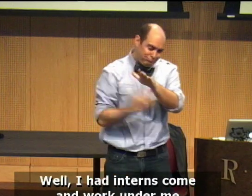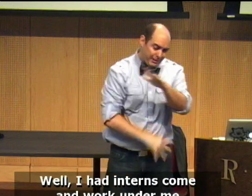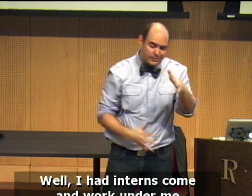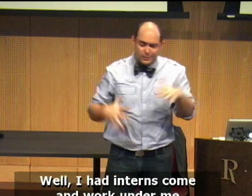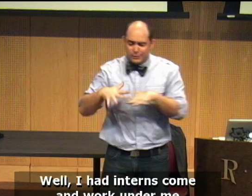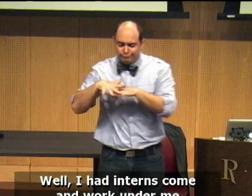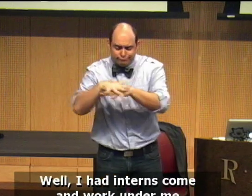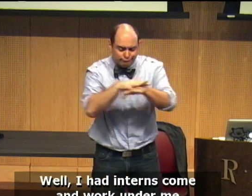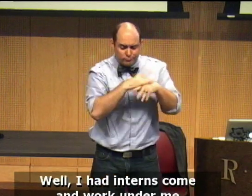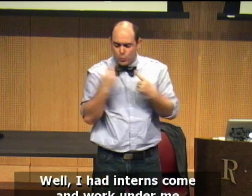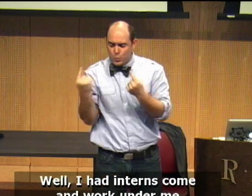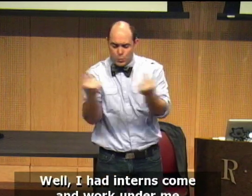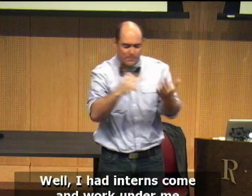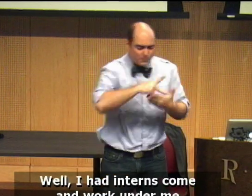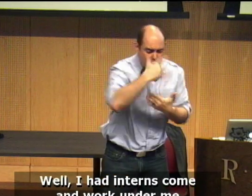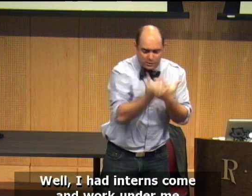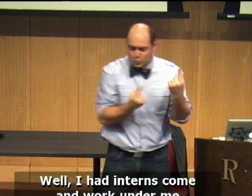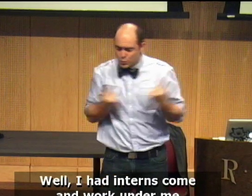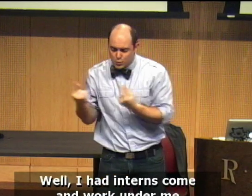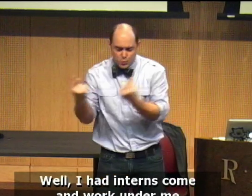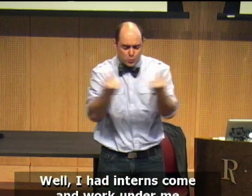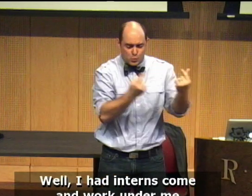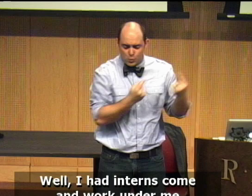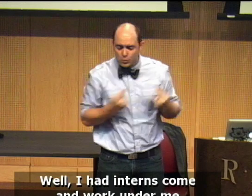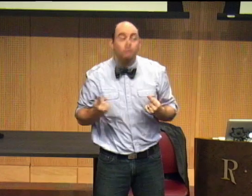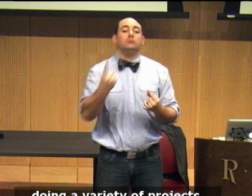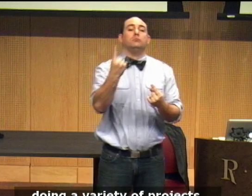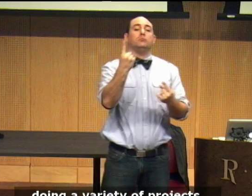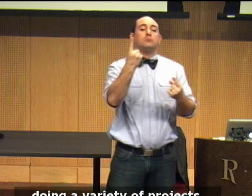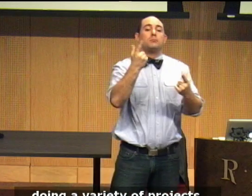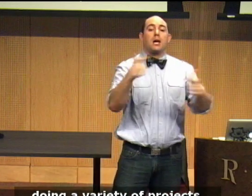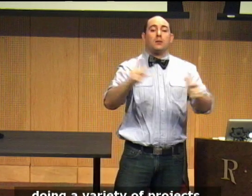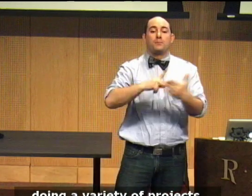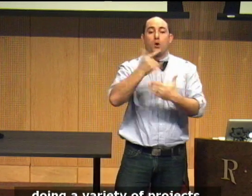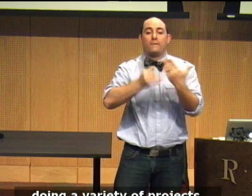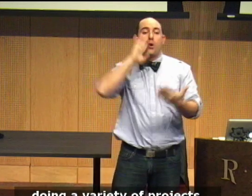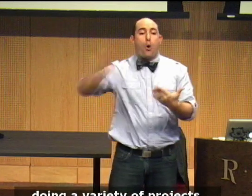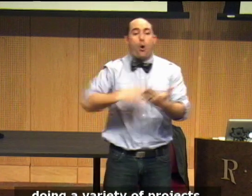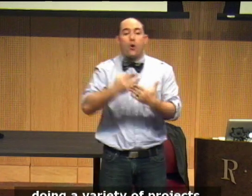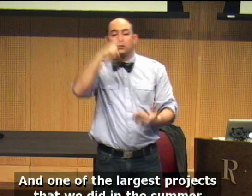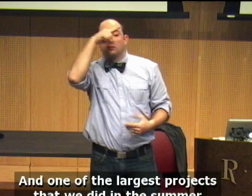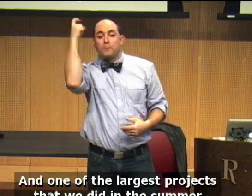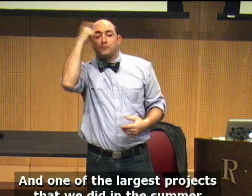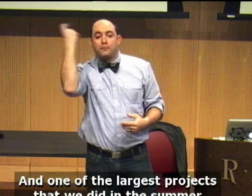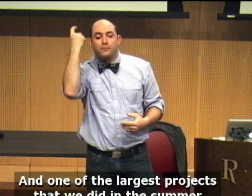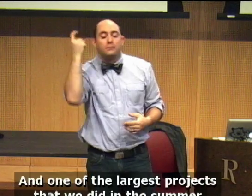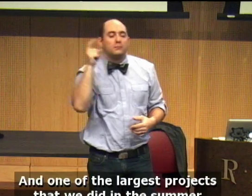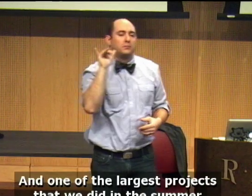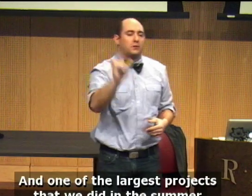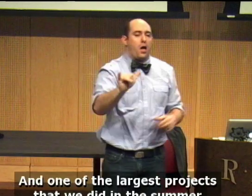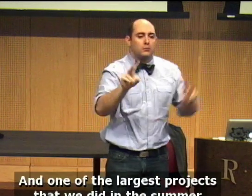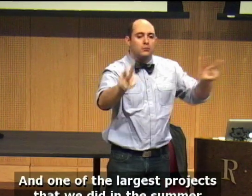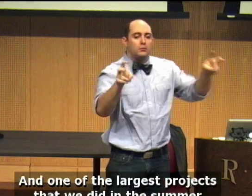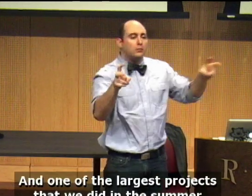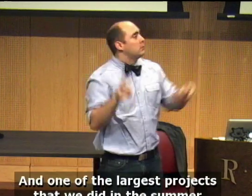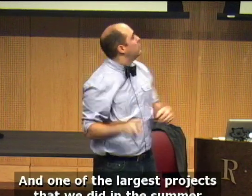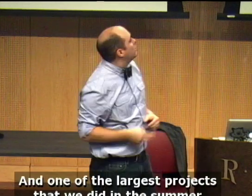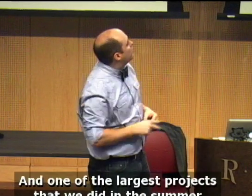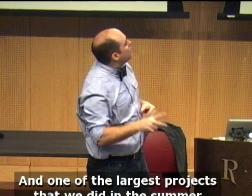I had interns come and work under me doing a variety of projects. And one of the largest projects that we did in the summer